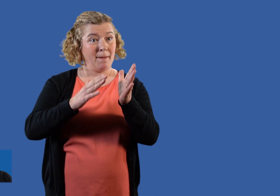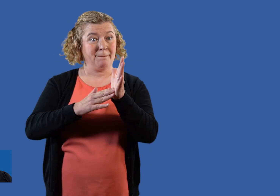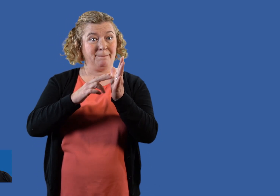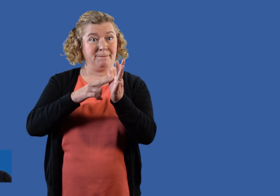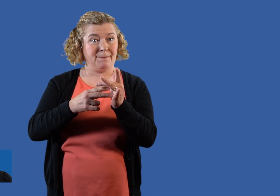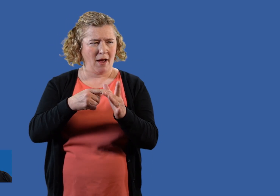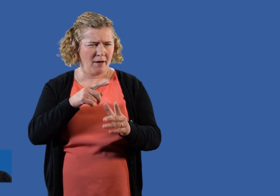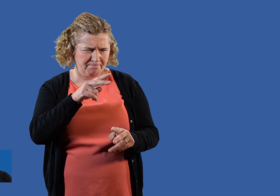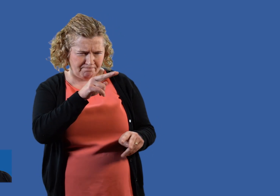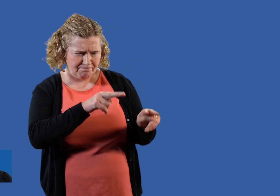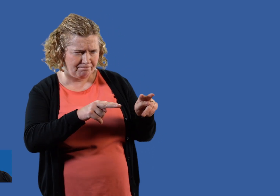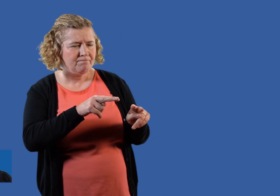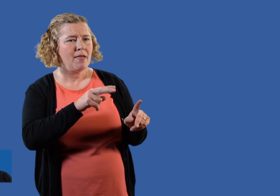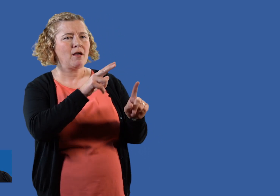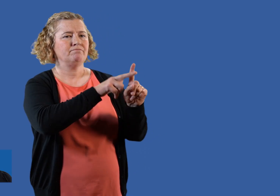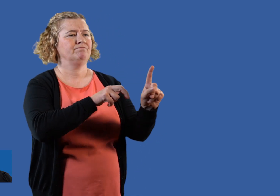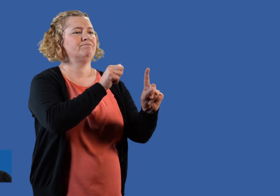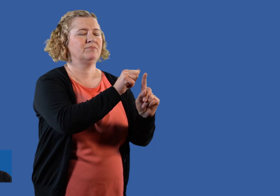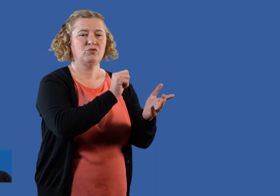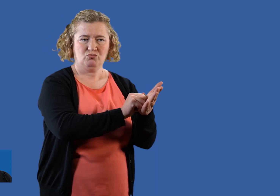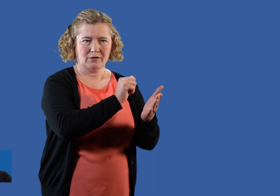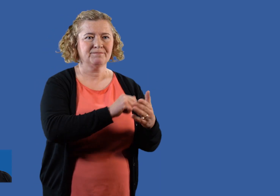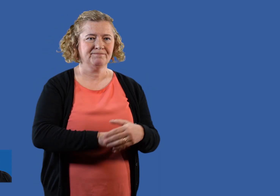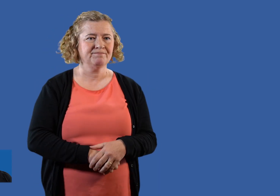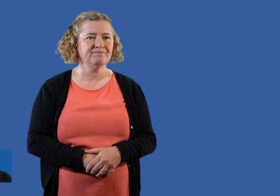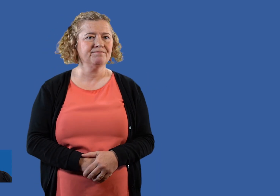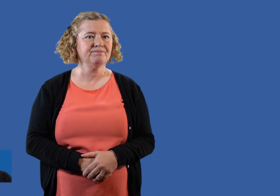hypomania, mania, and major depression.